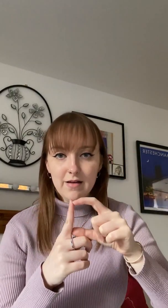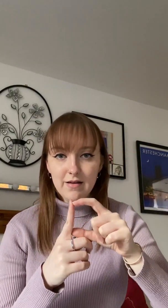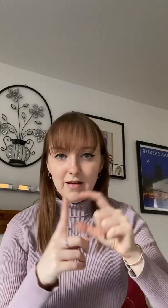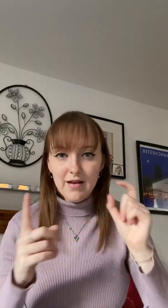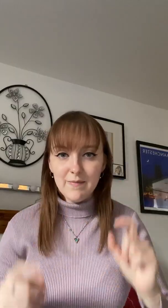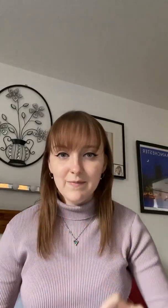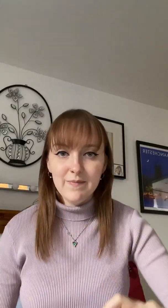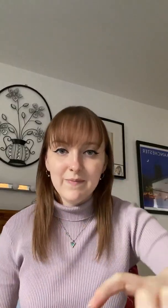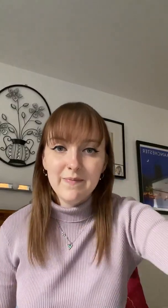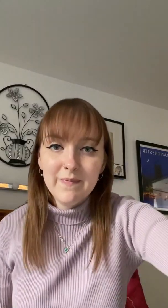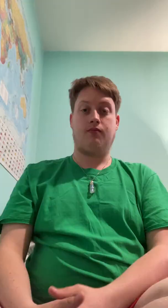I-D.